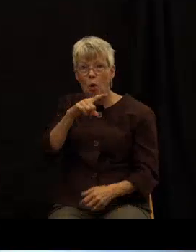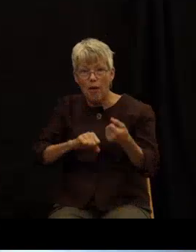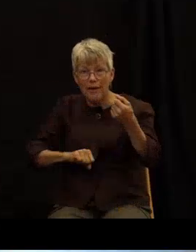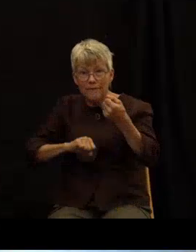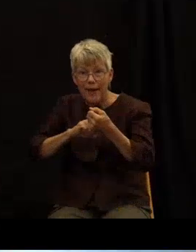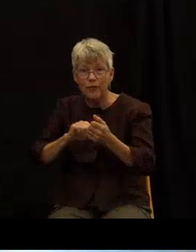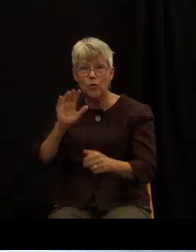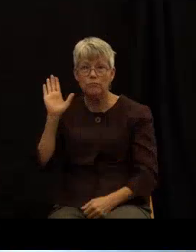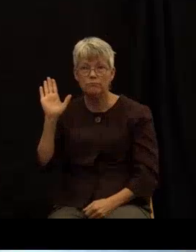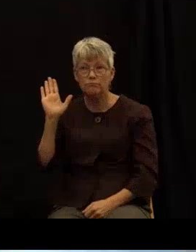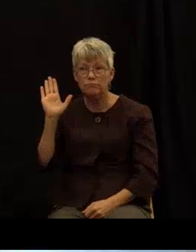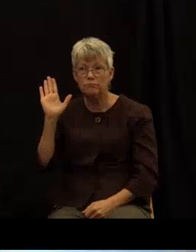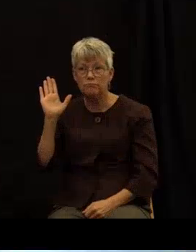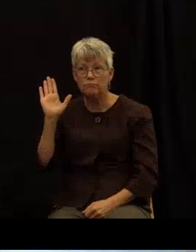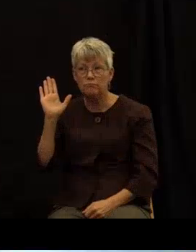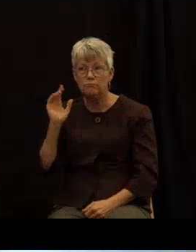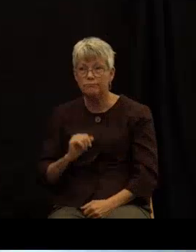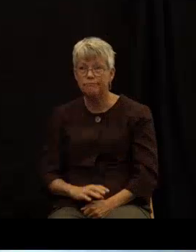hand.